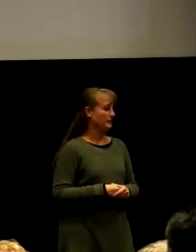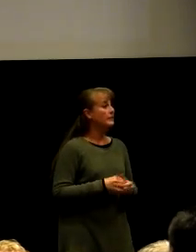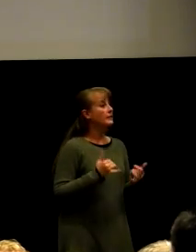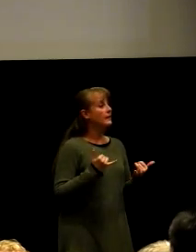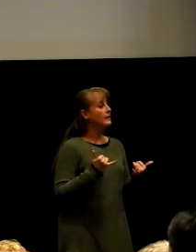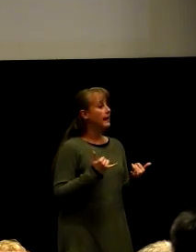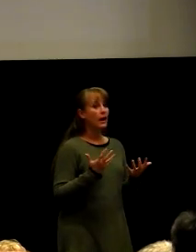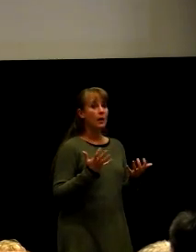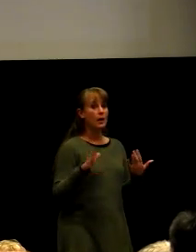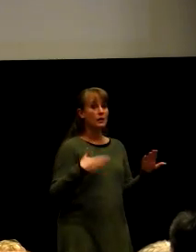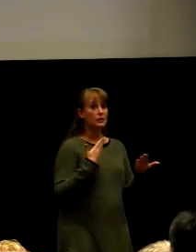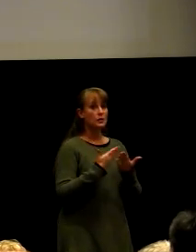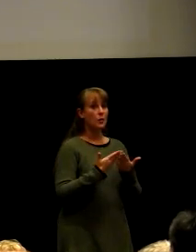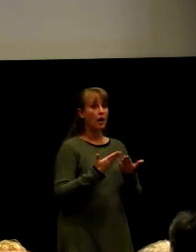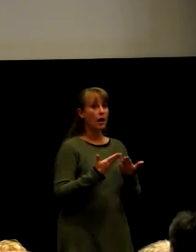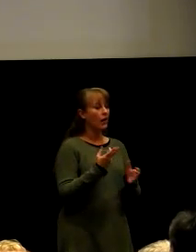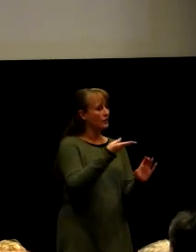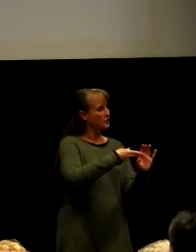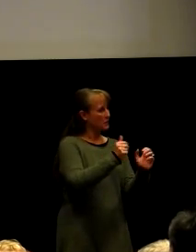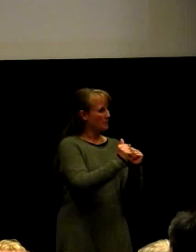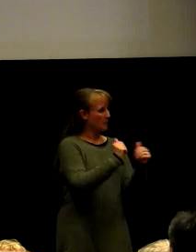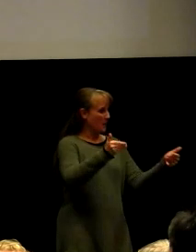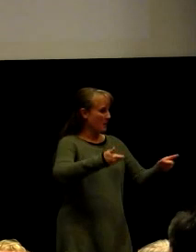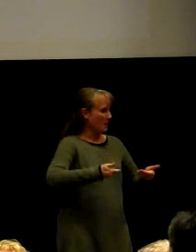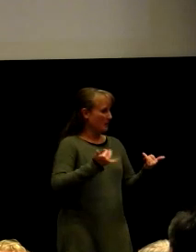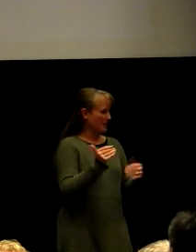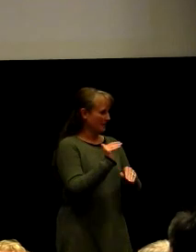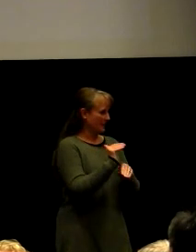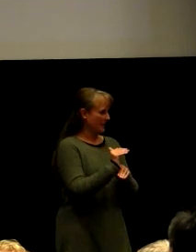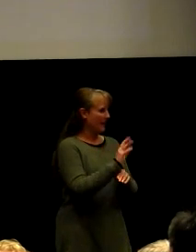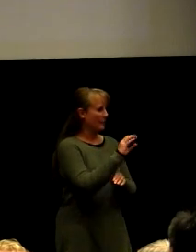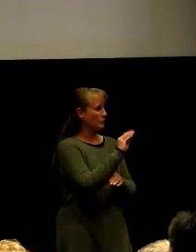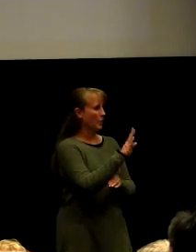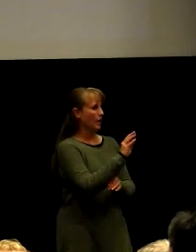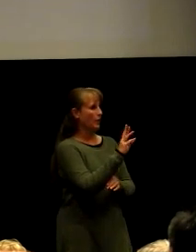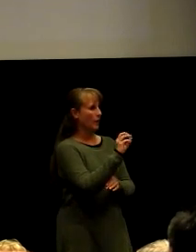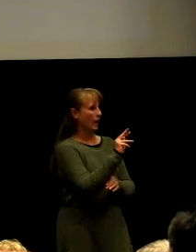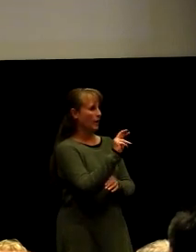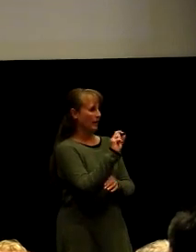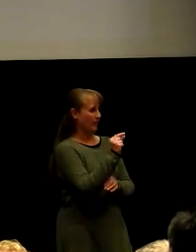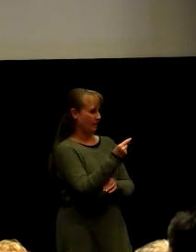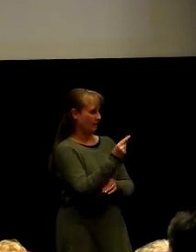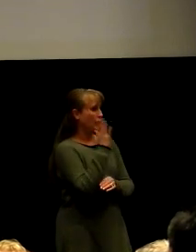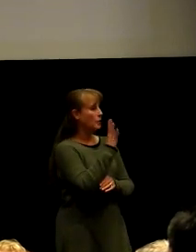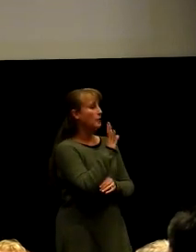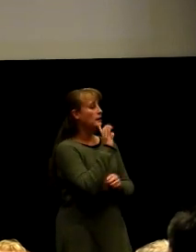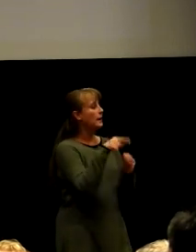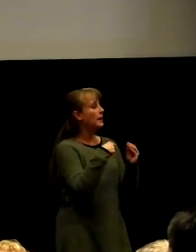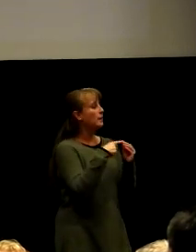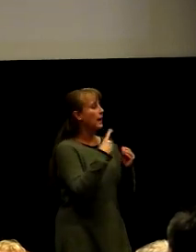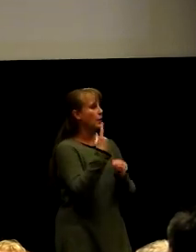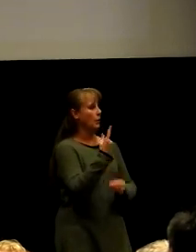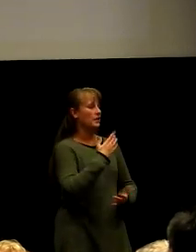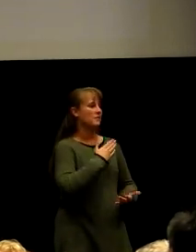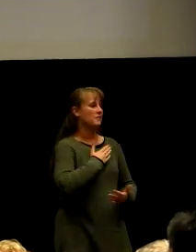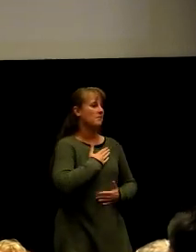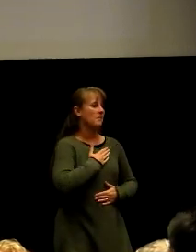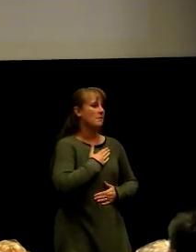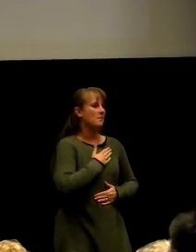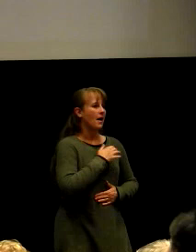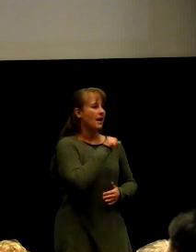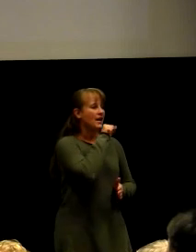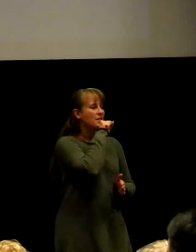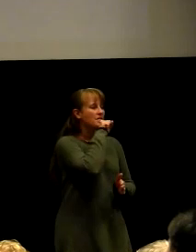I'd like you to all join me in welcoming tonight's lecturer, Rob Browning, who will talk about one of my very,